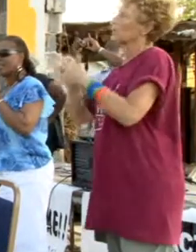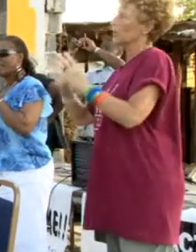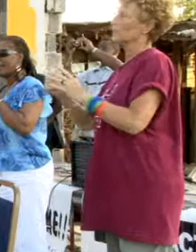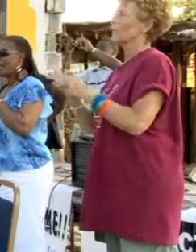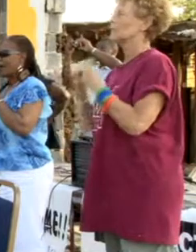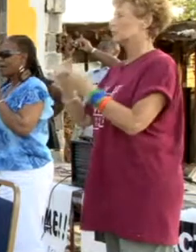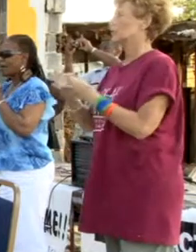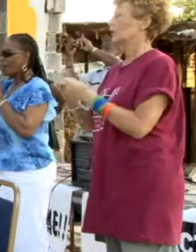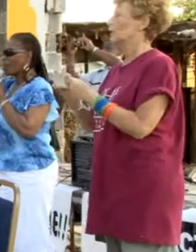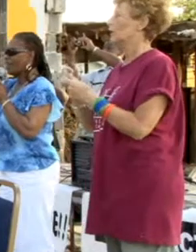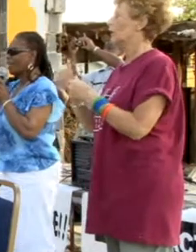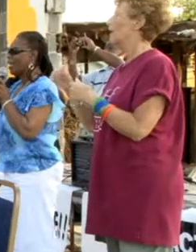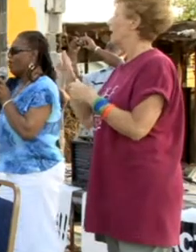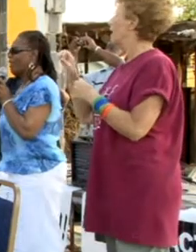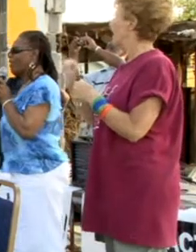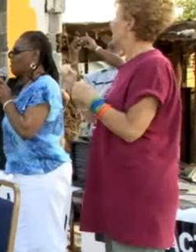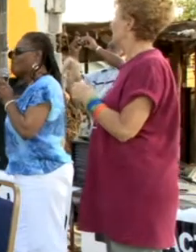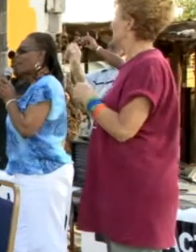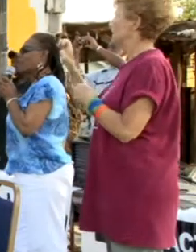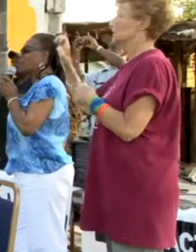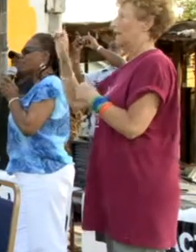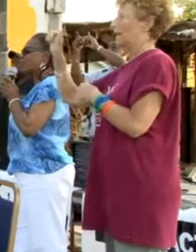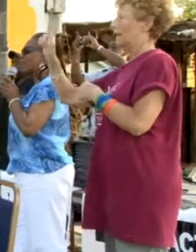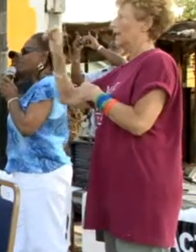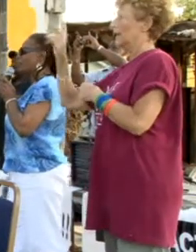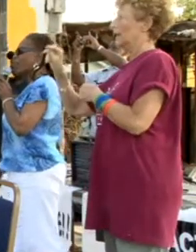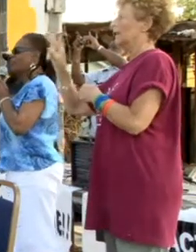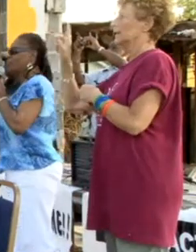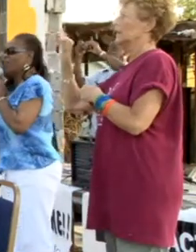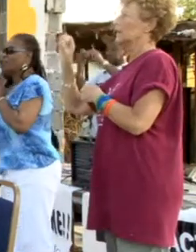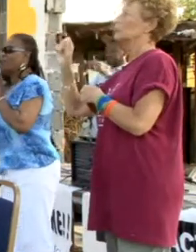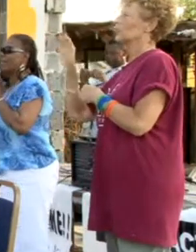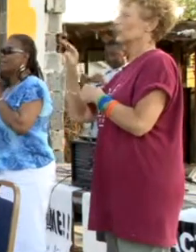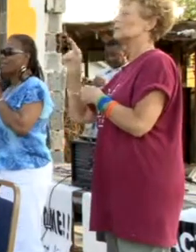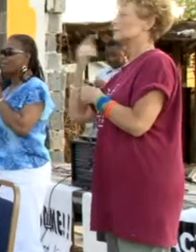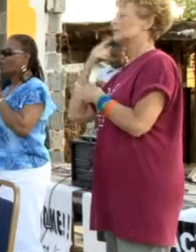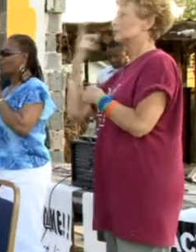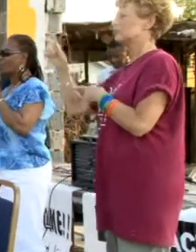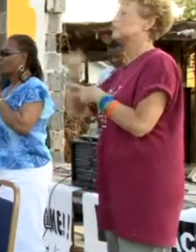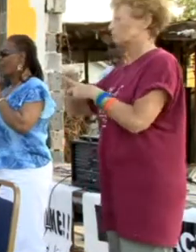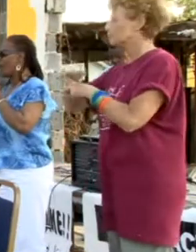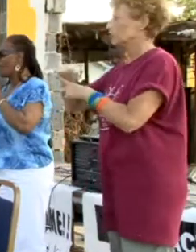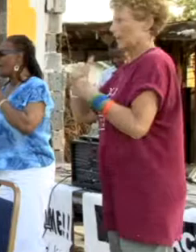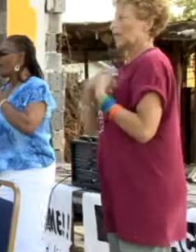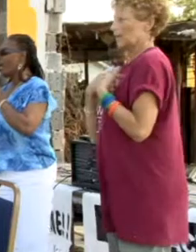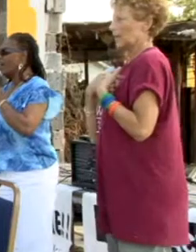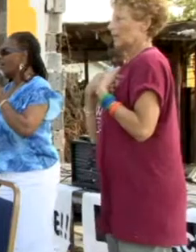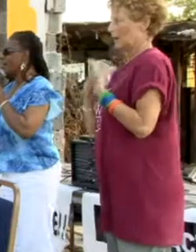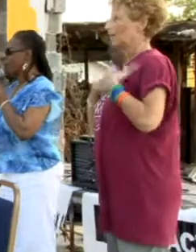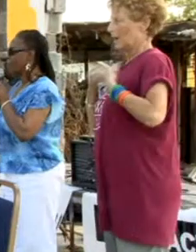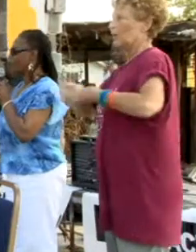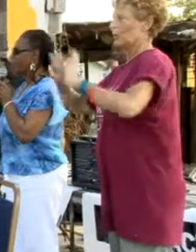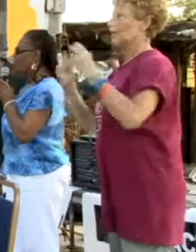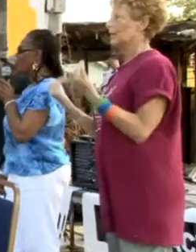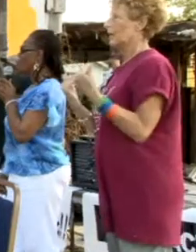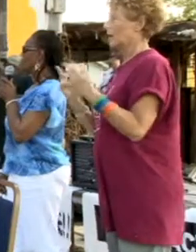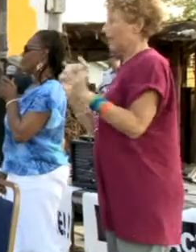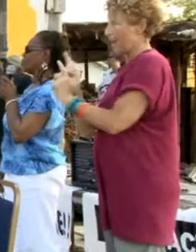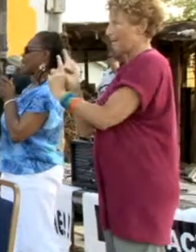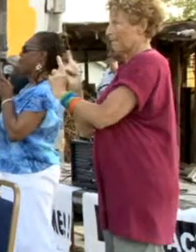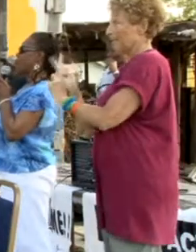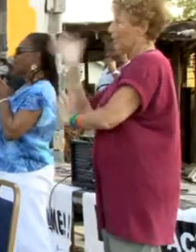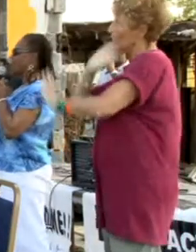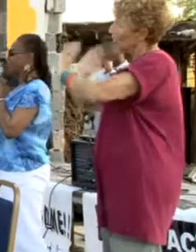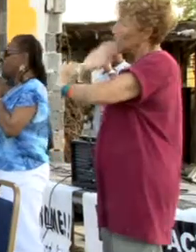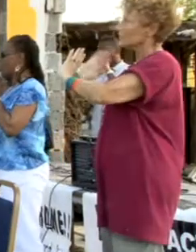as Indacia say, I talk about that lady back there all the time because she helped train me in what I do now. I met her a